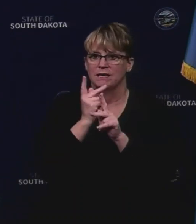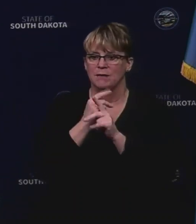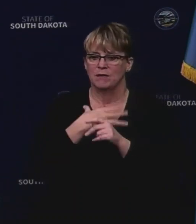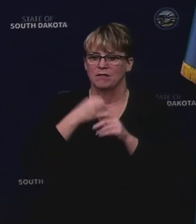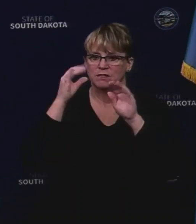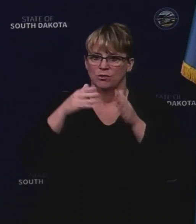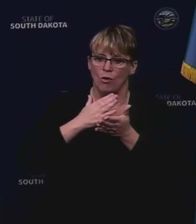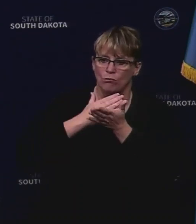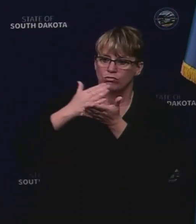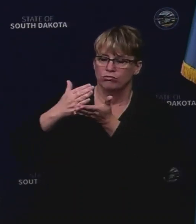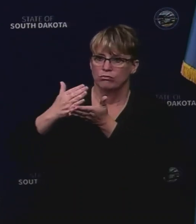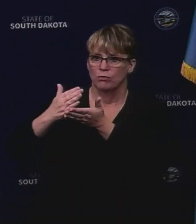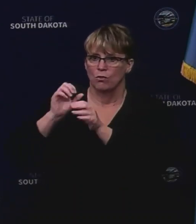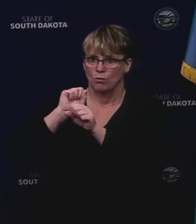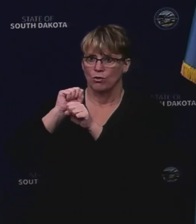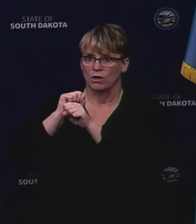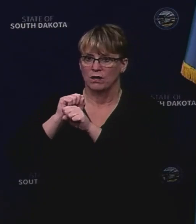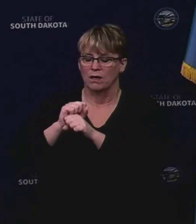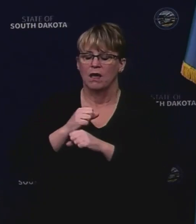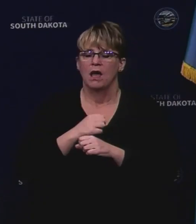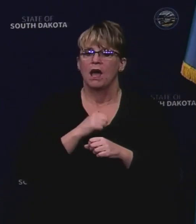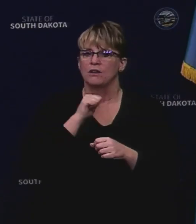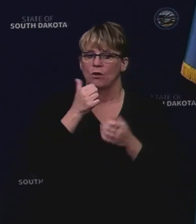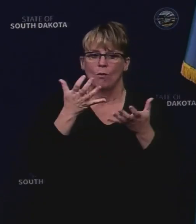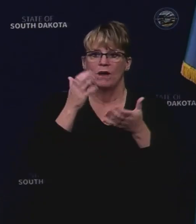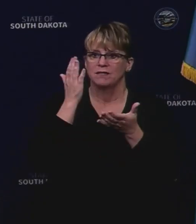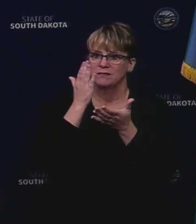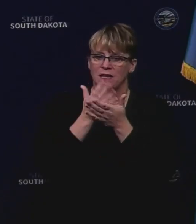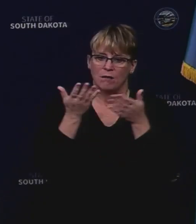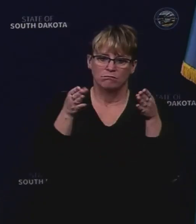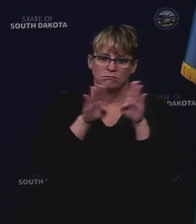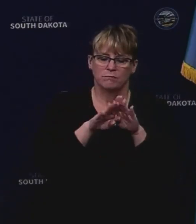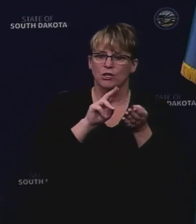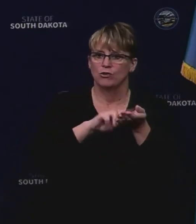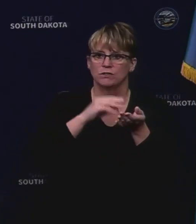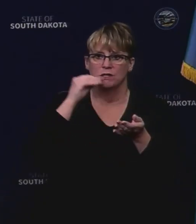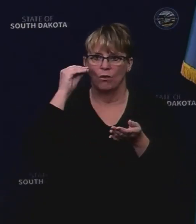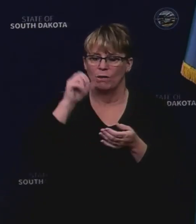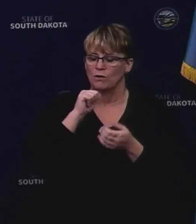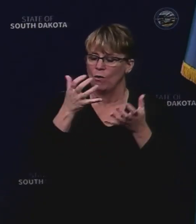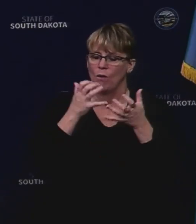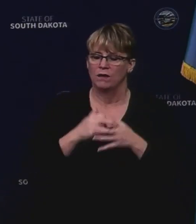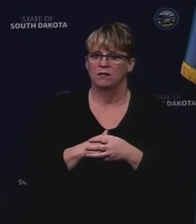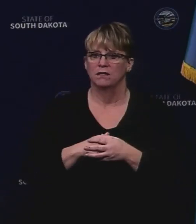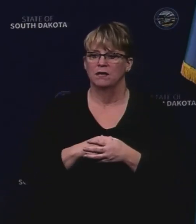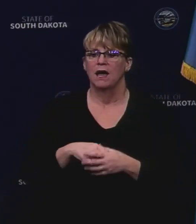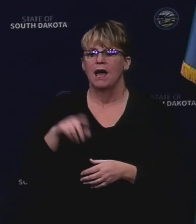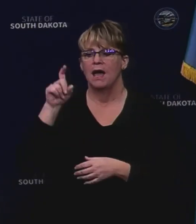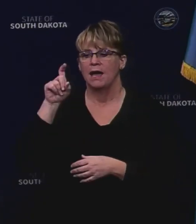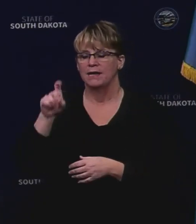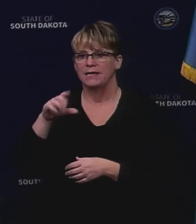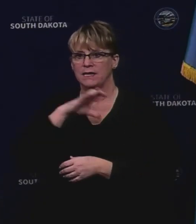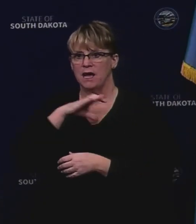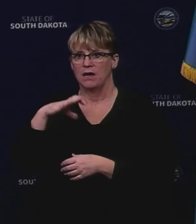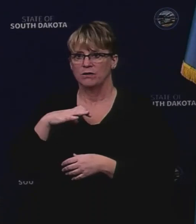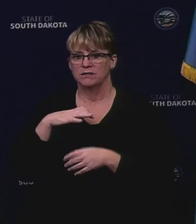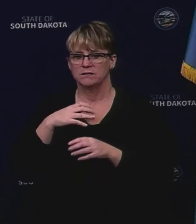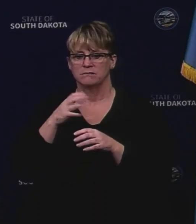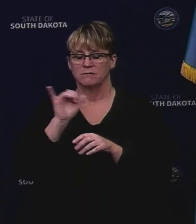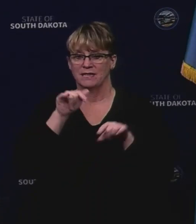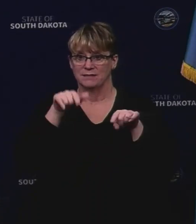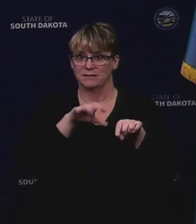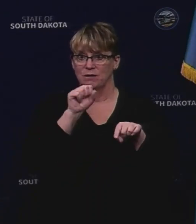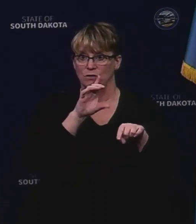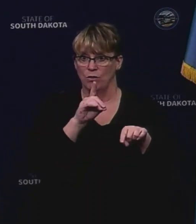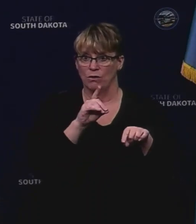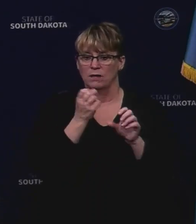this winter when we need it, and so that I don't have to cut nursing homes. I need Congress to allow states like South Dakota that have made good